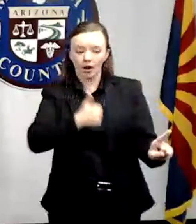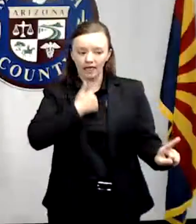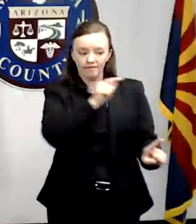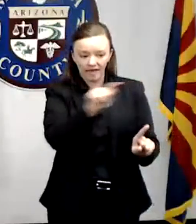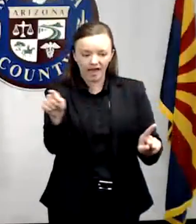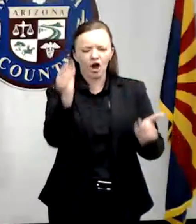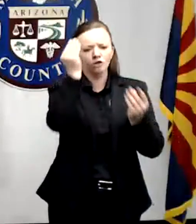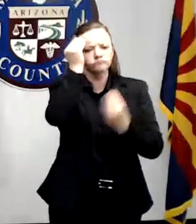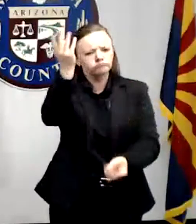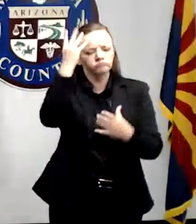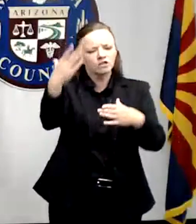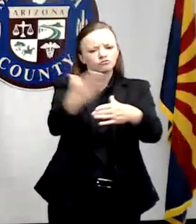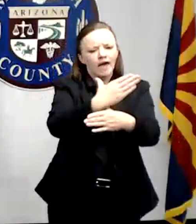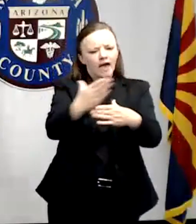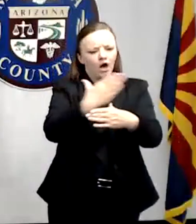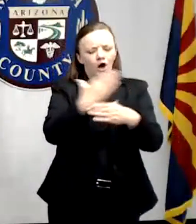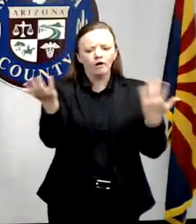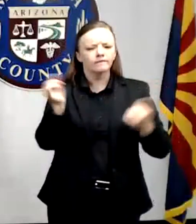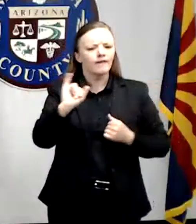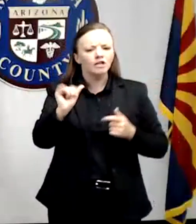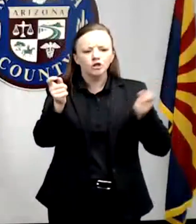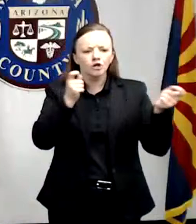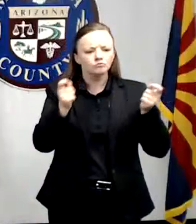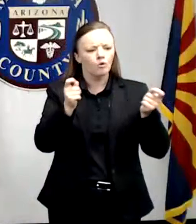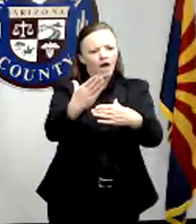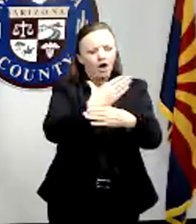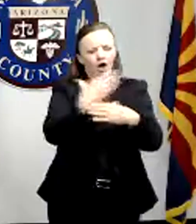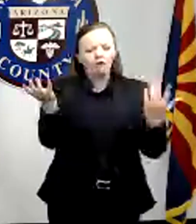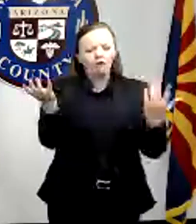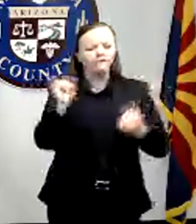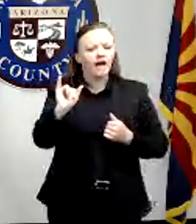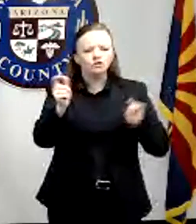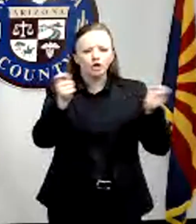there and share all of the information about what infection